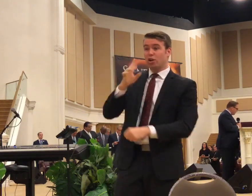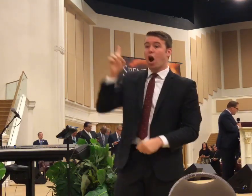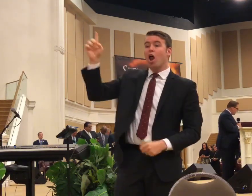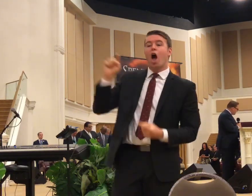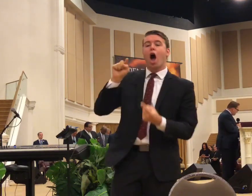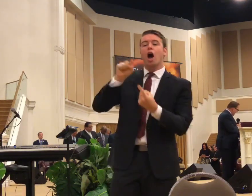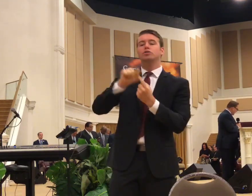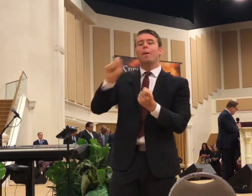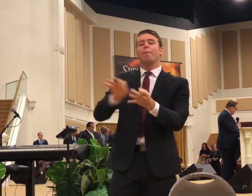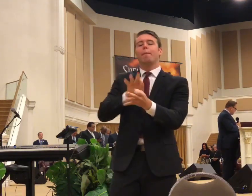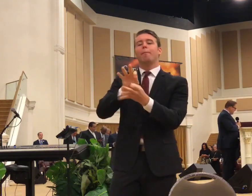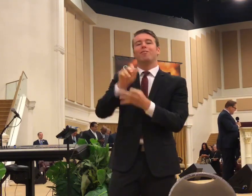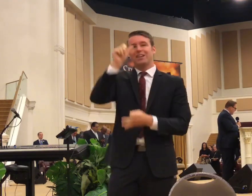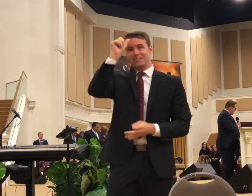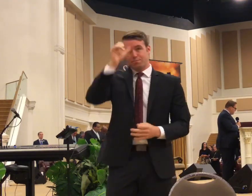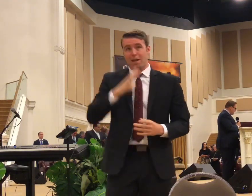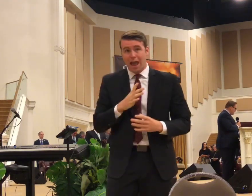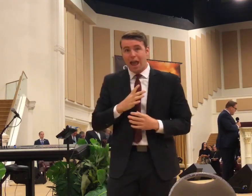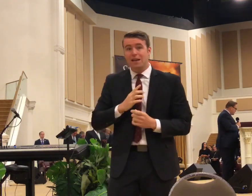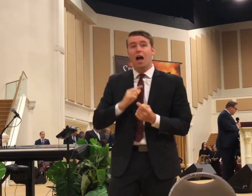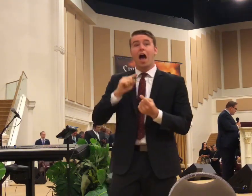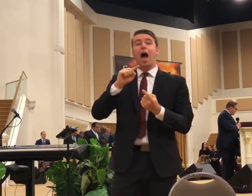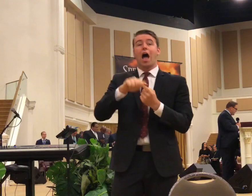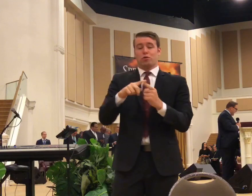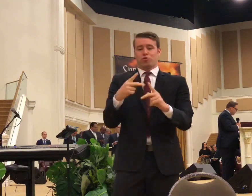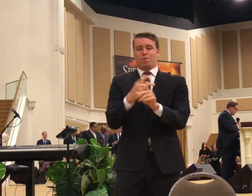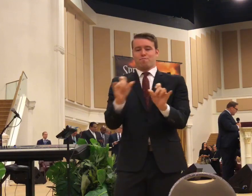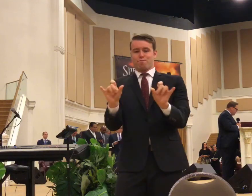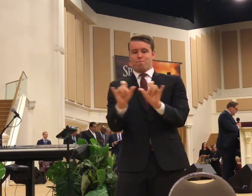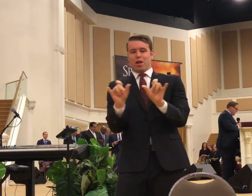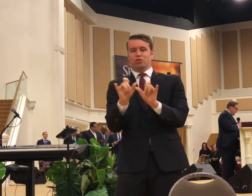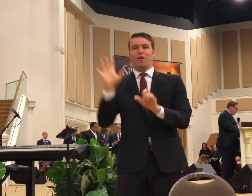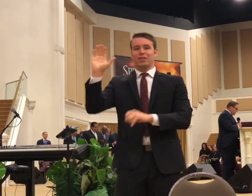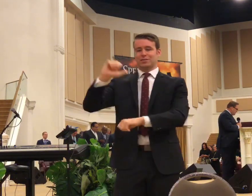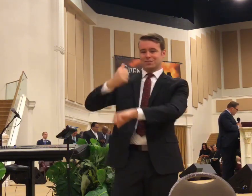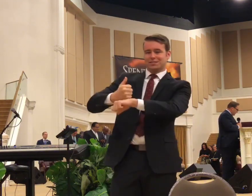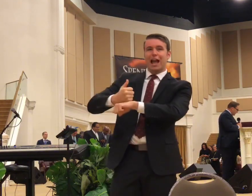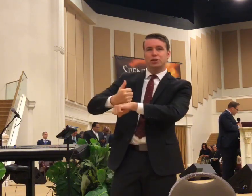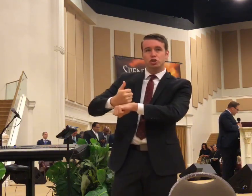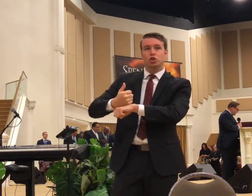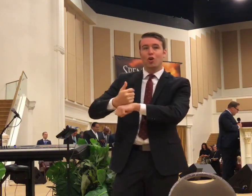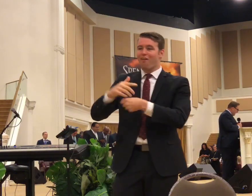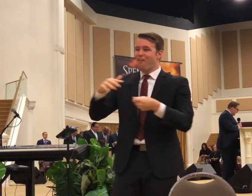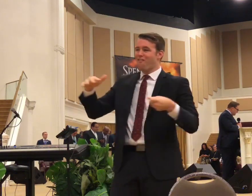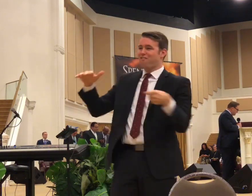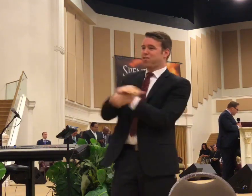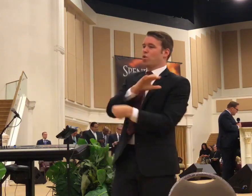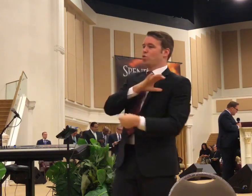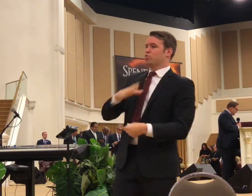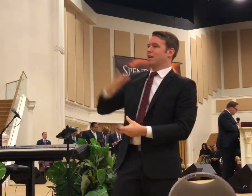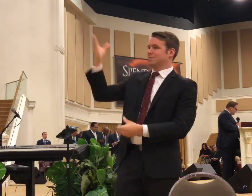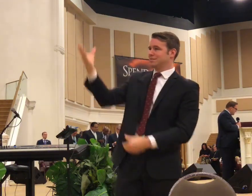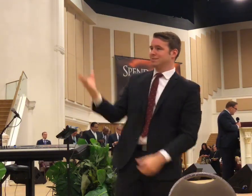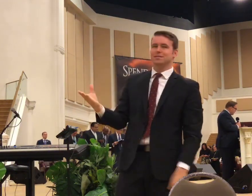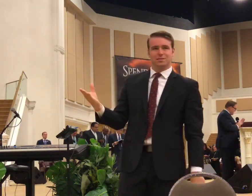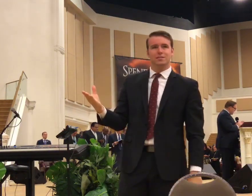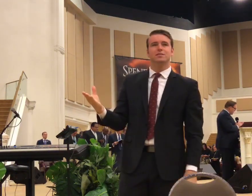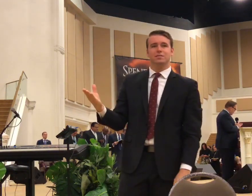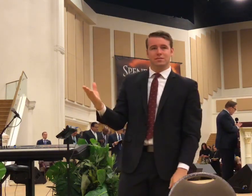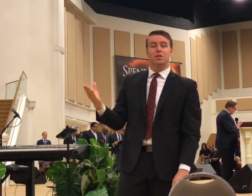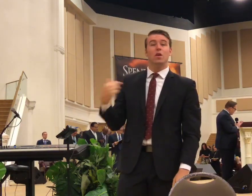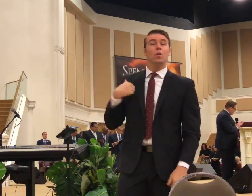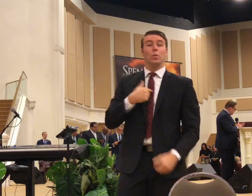a perfect man, unto the measure of the stature of the fullness of Christ, that